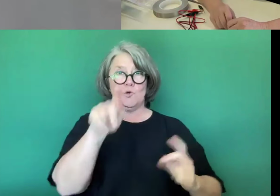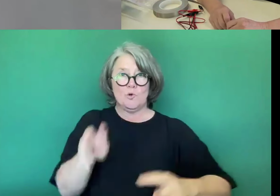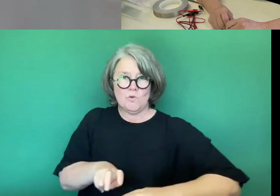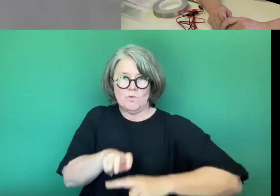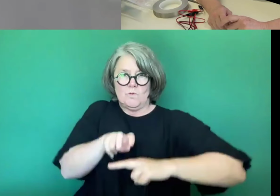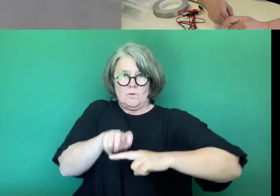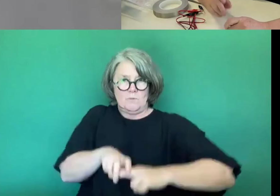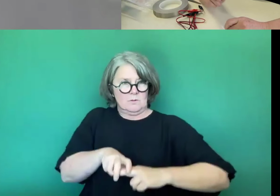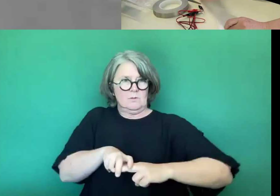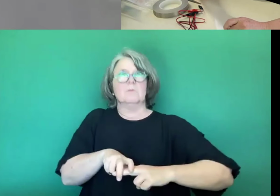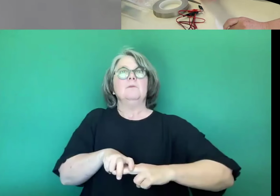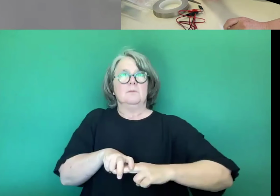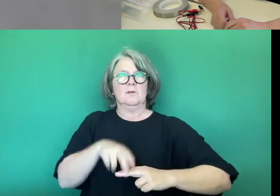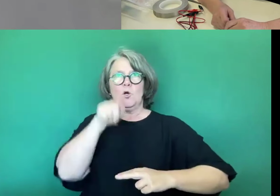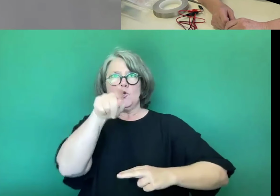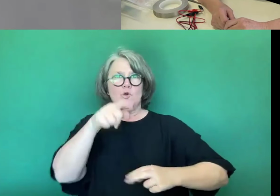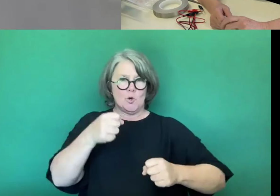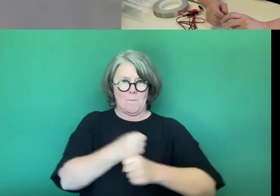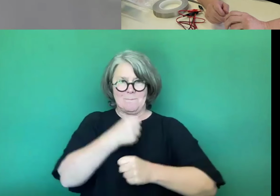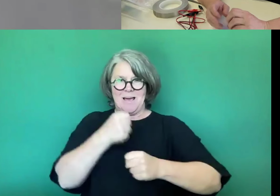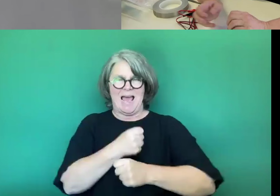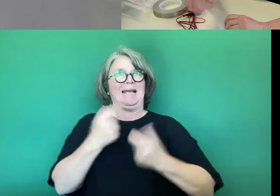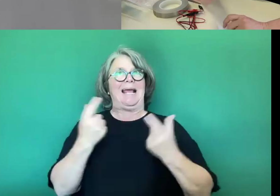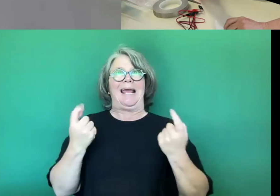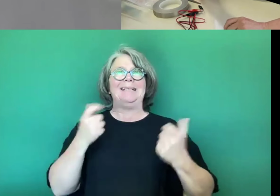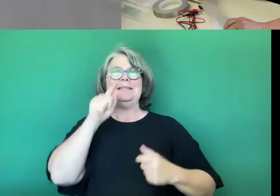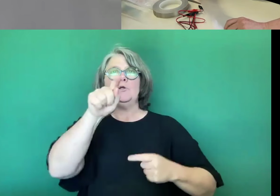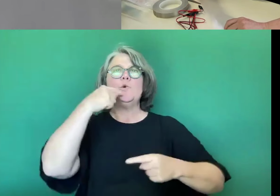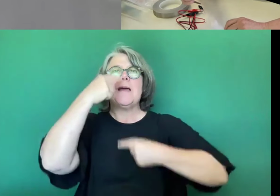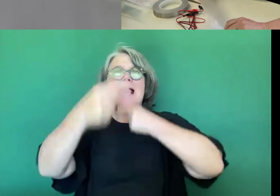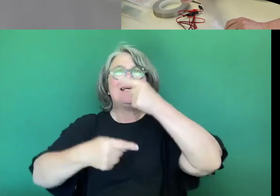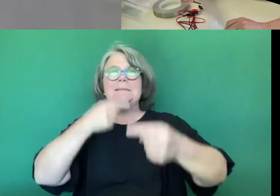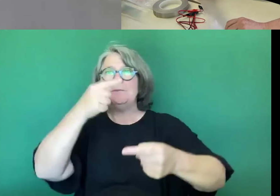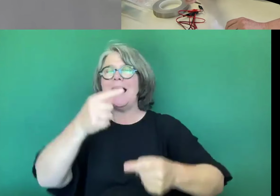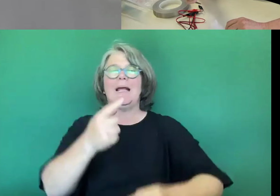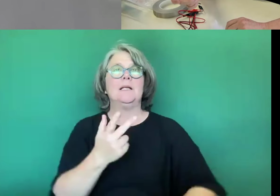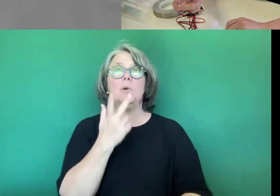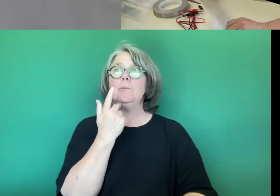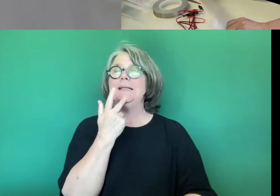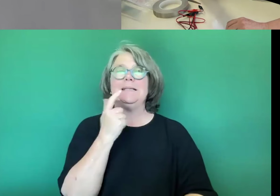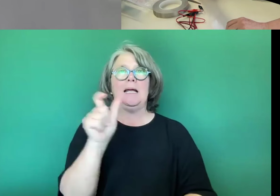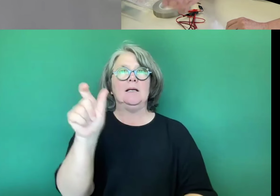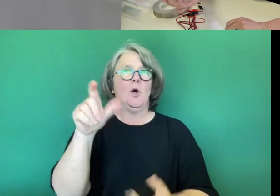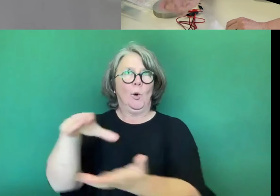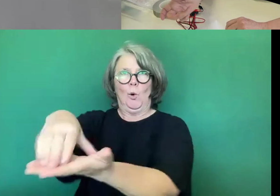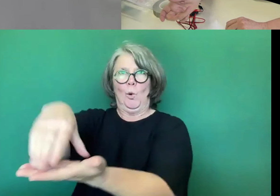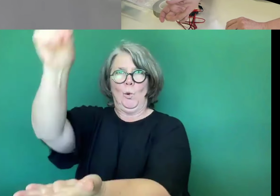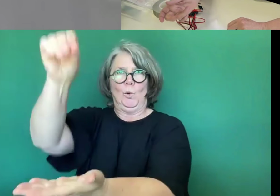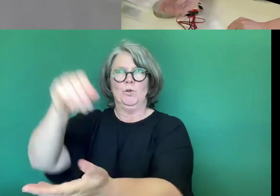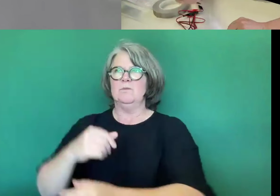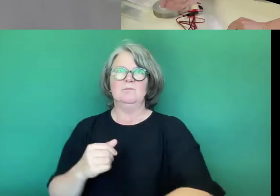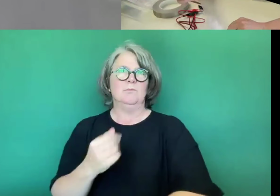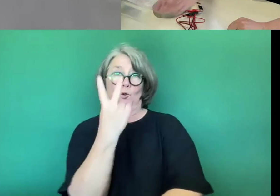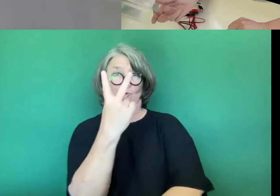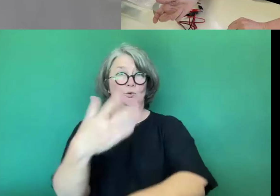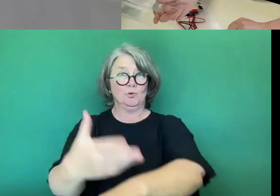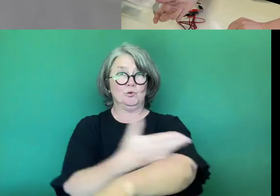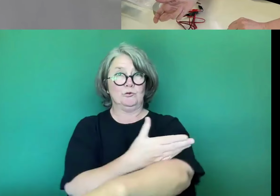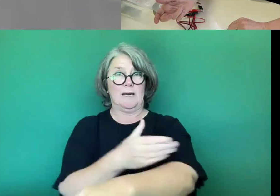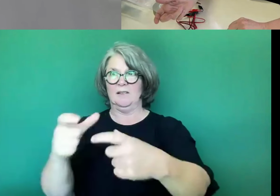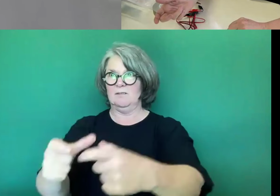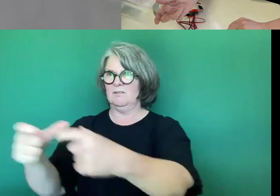sit at the front of the classroom and you can troubleshoot from there, because if someone picks up 2 green blocks, it's never going to work because they haven't got